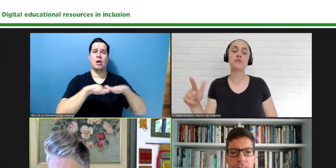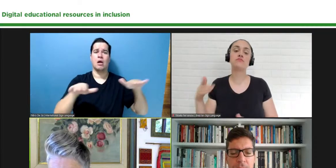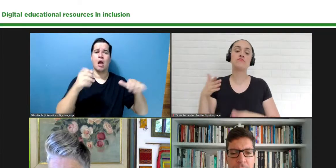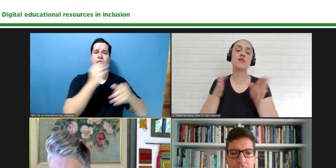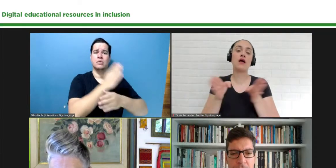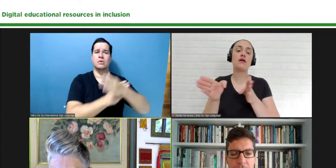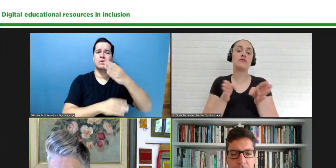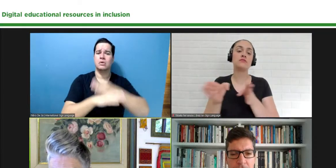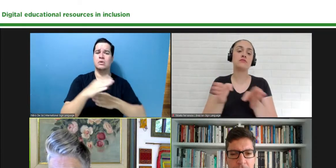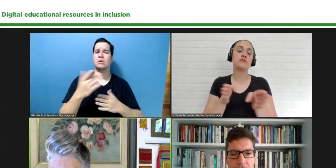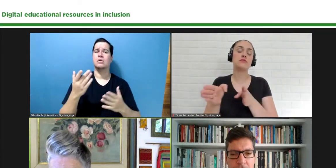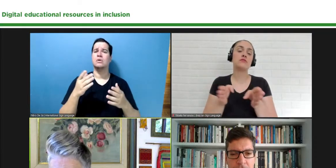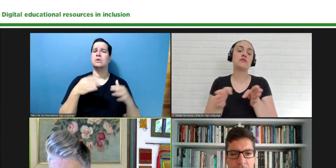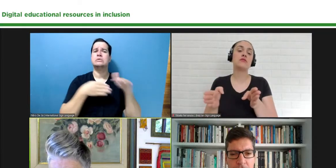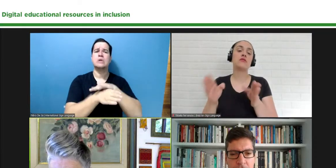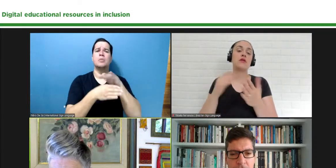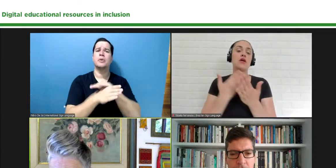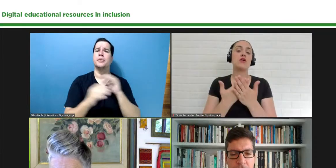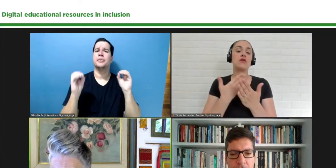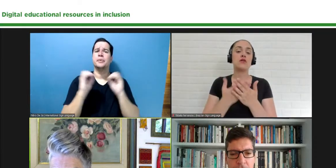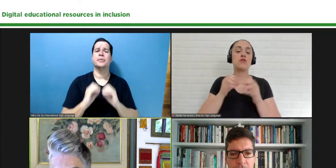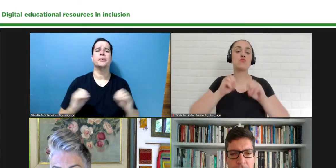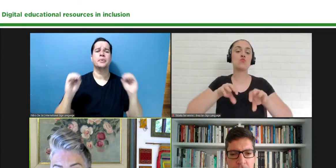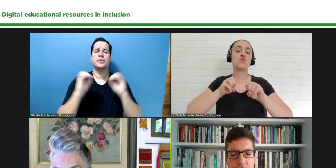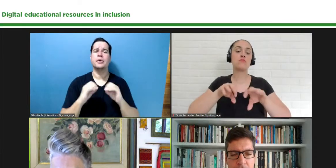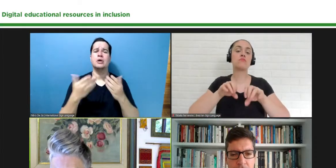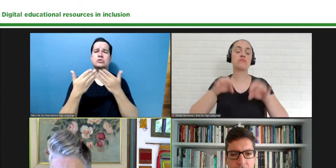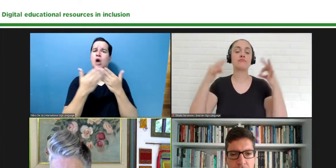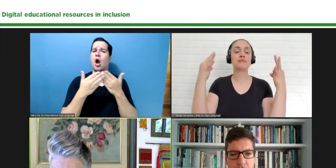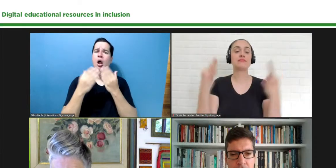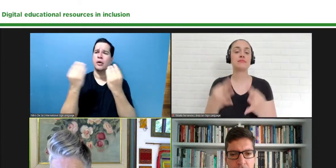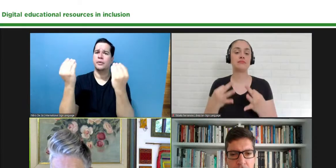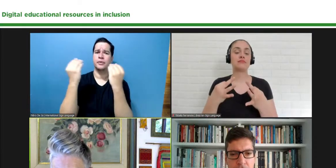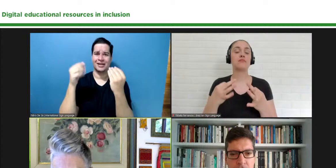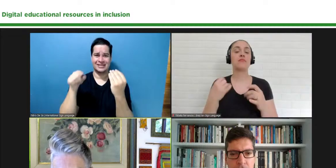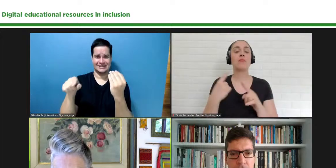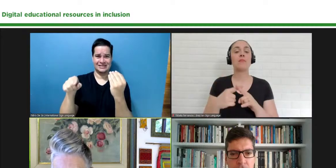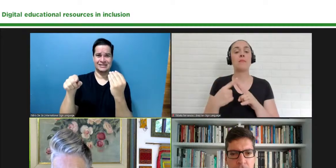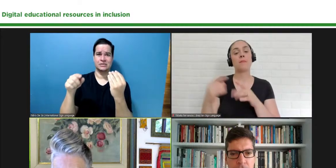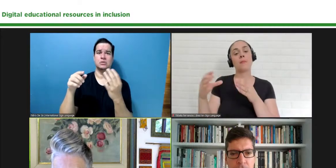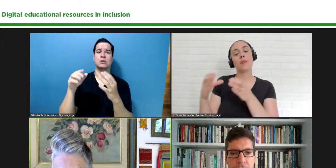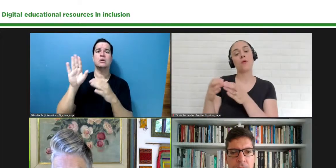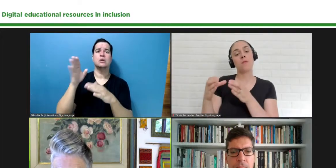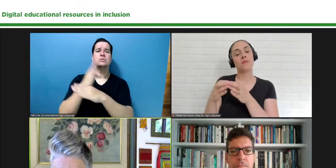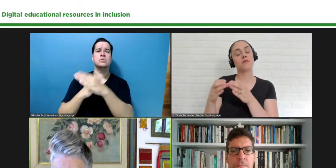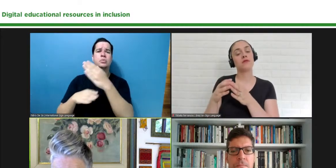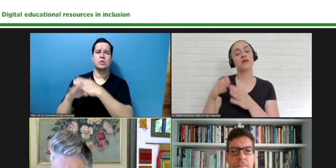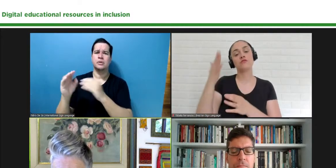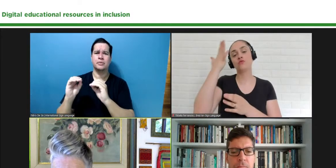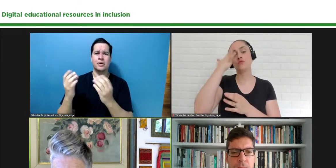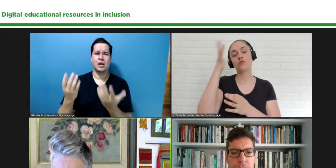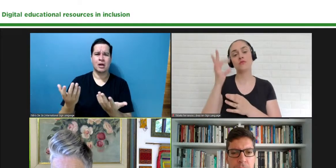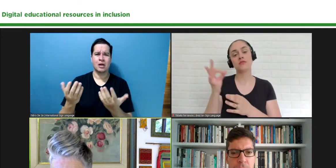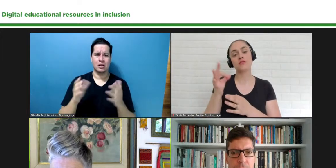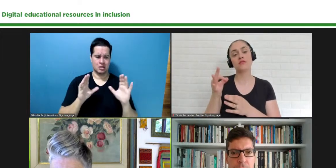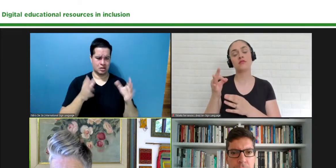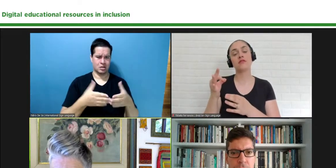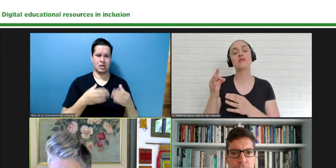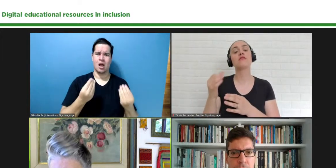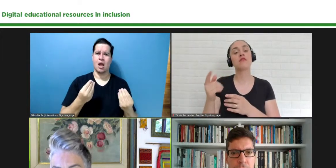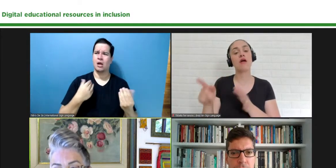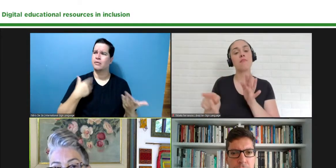education. They are not noticed by the community as part of it. The exclusion increases.